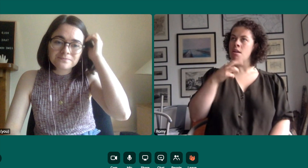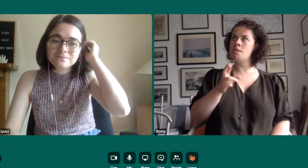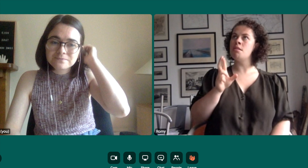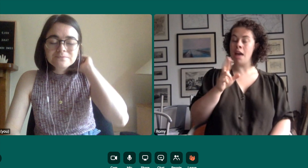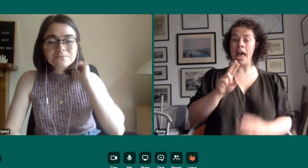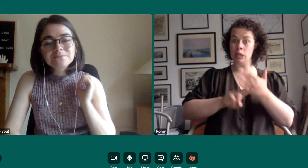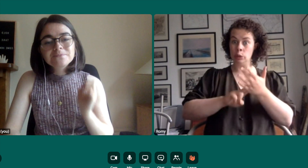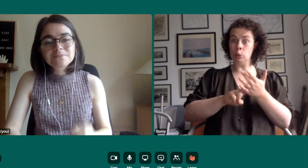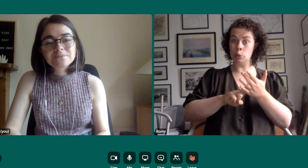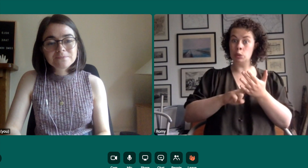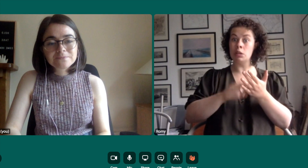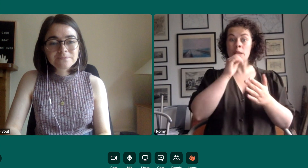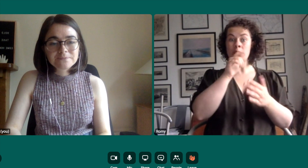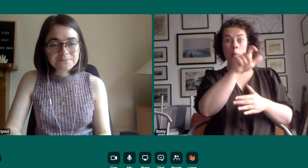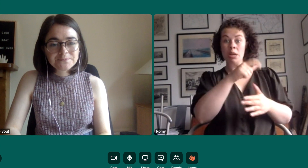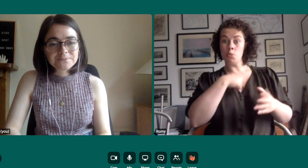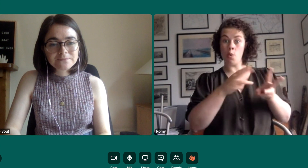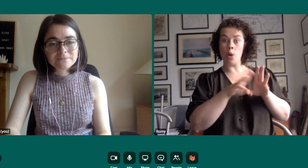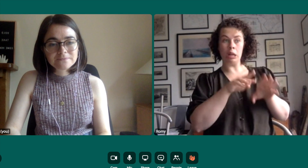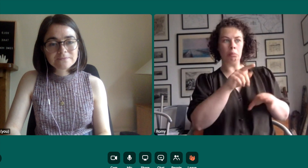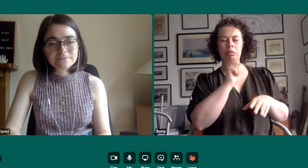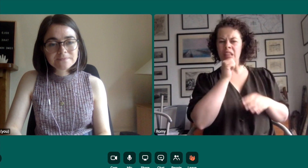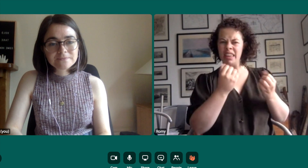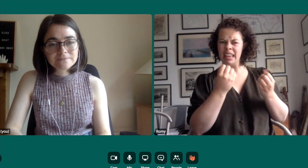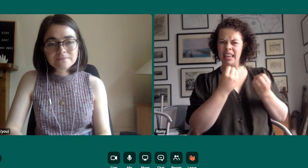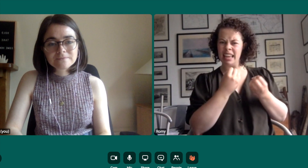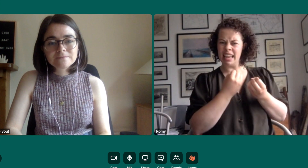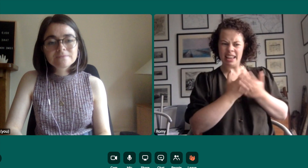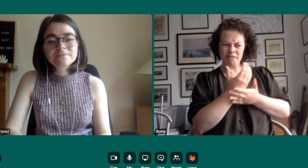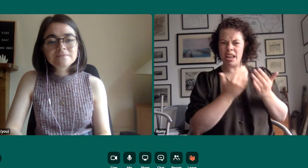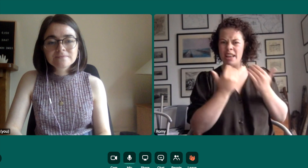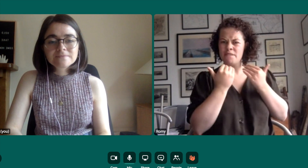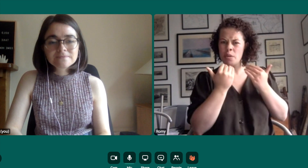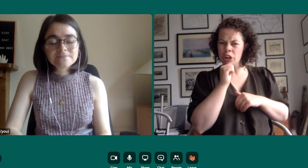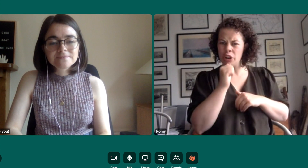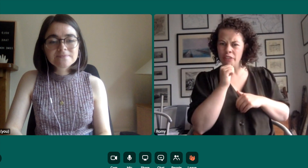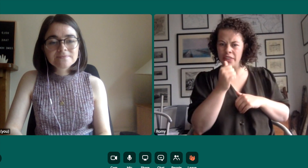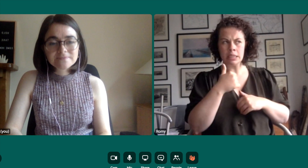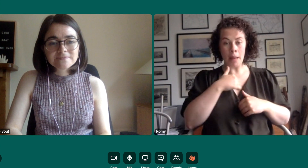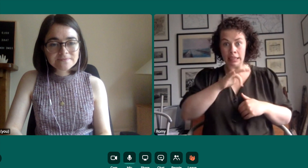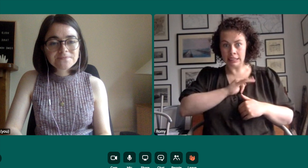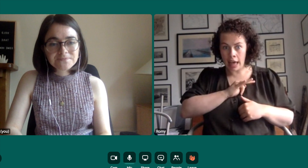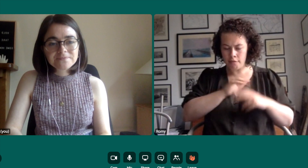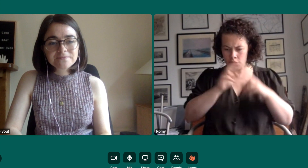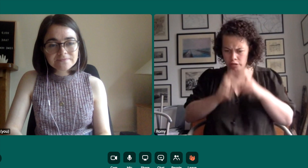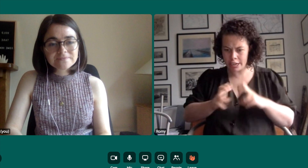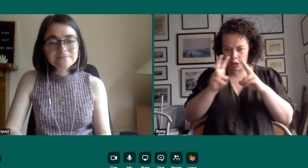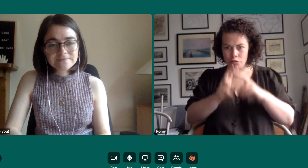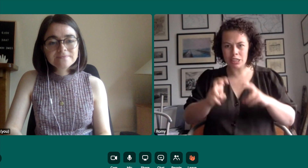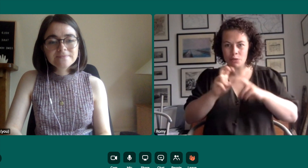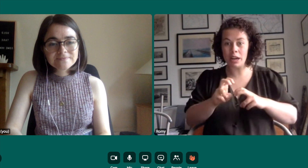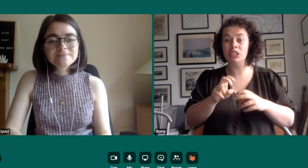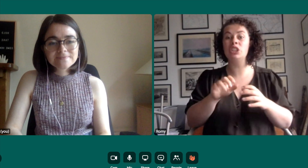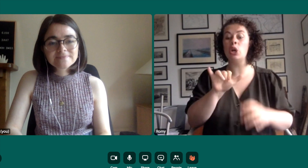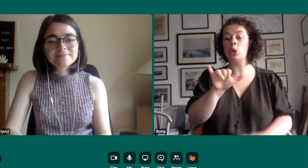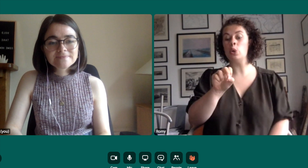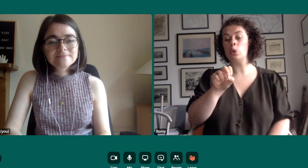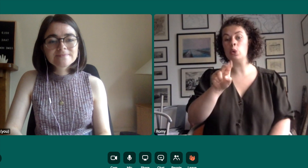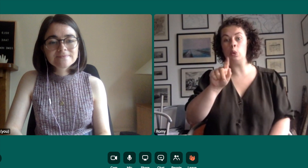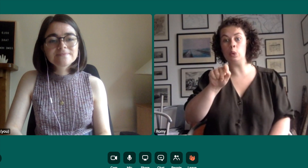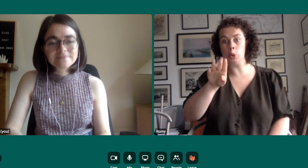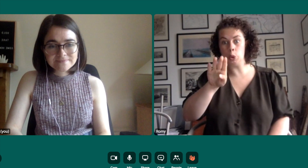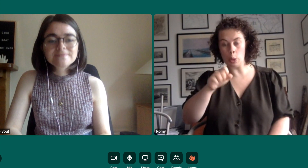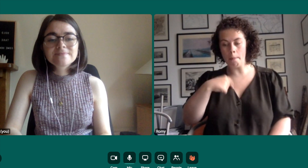Cormac and I had like big conversations and started researching, went down a YouTube rabbit hole, just watching video after